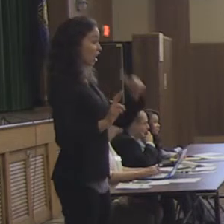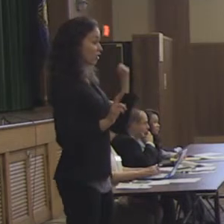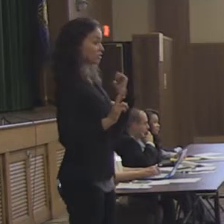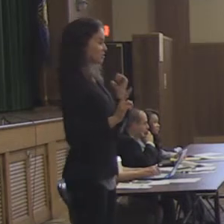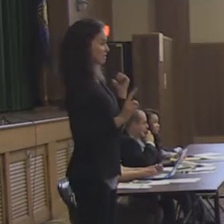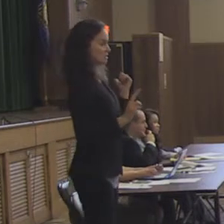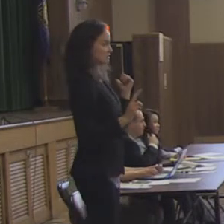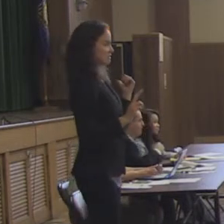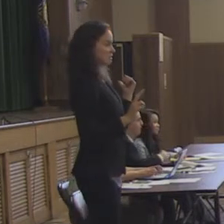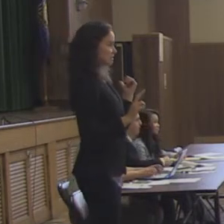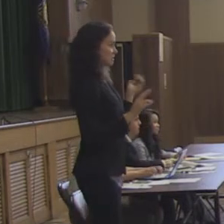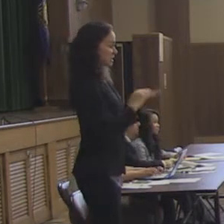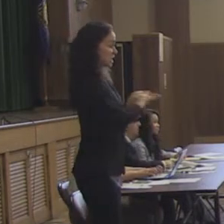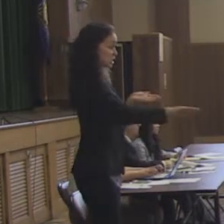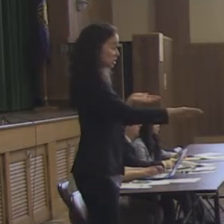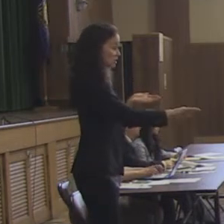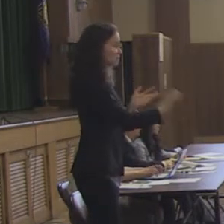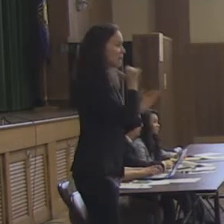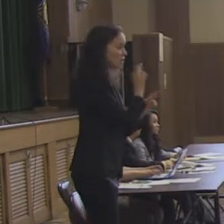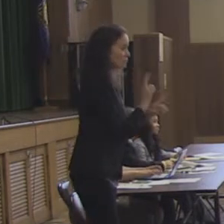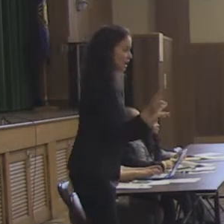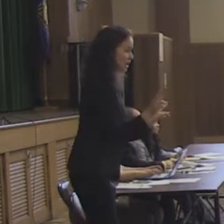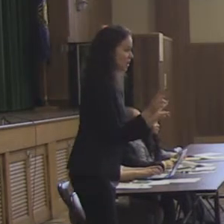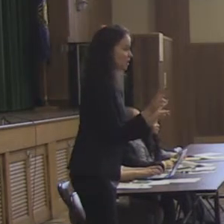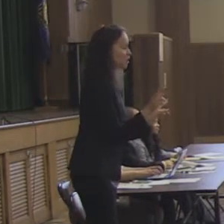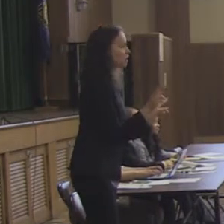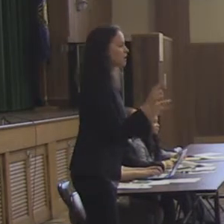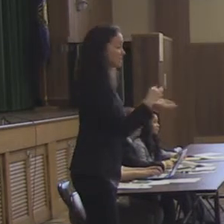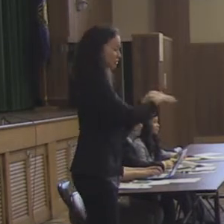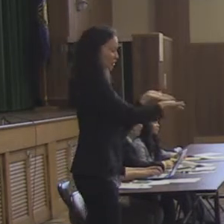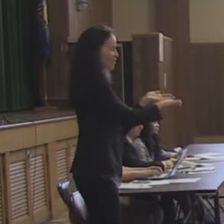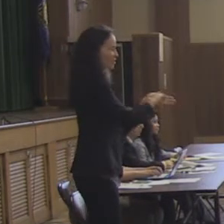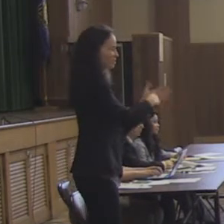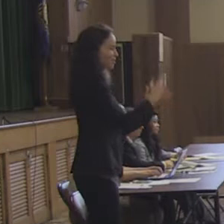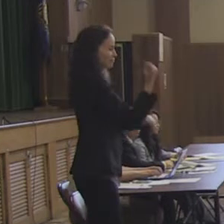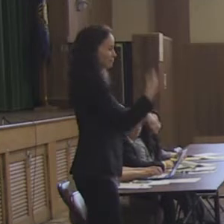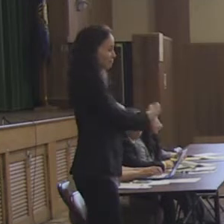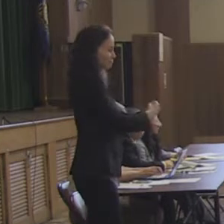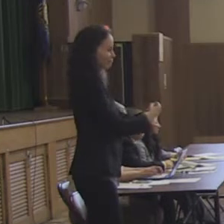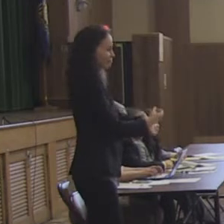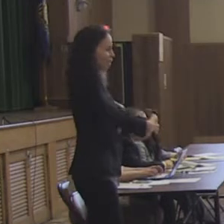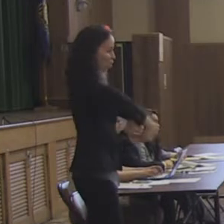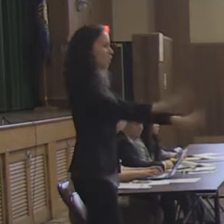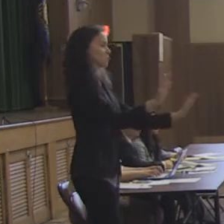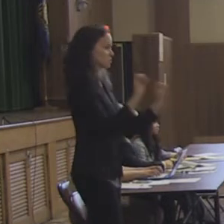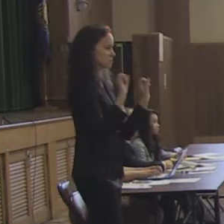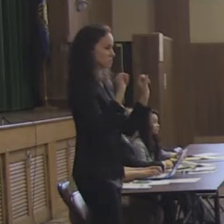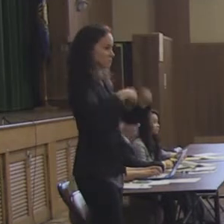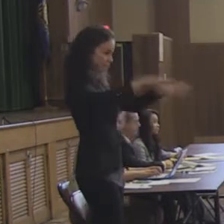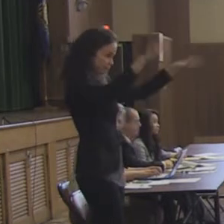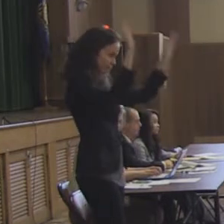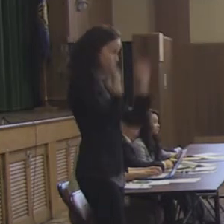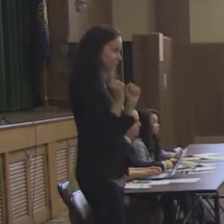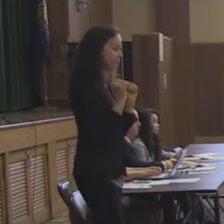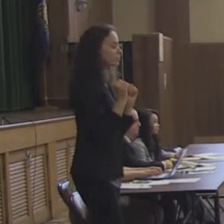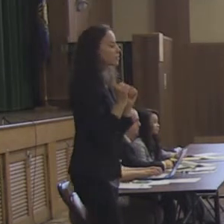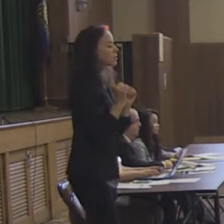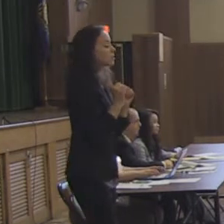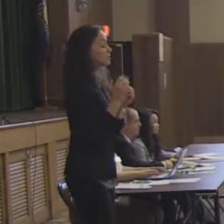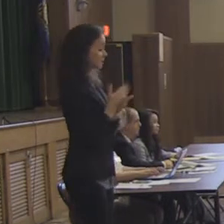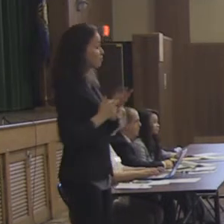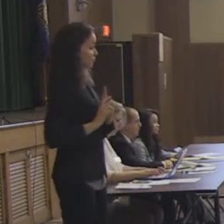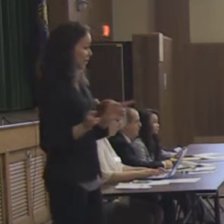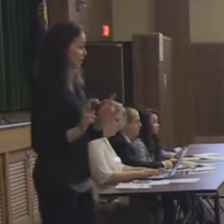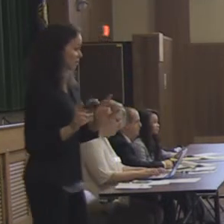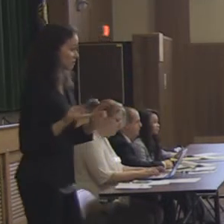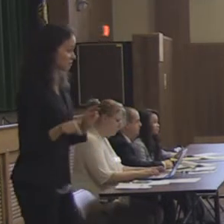And by discharge, I mean when they closed Hilltop. The success stories you read about in the paper were of those who were ready to return